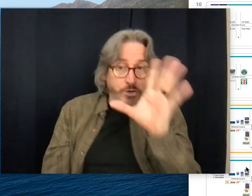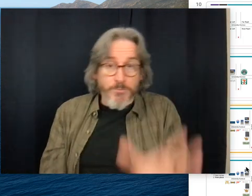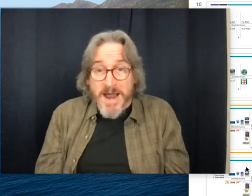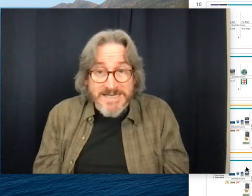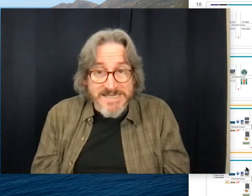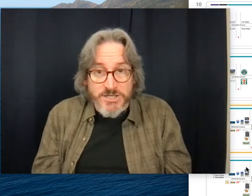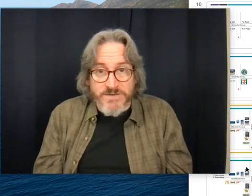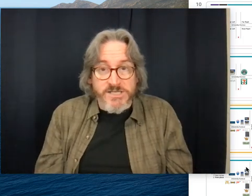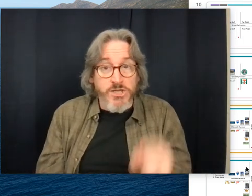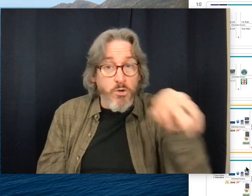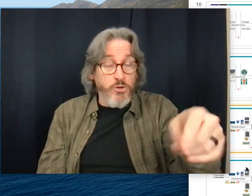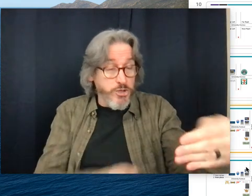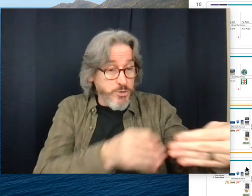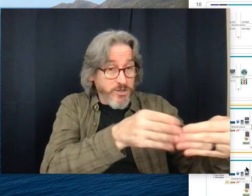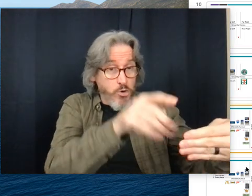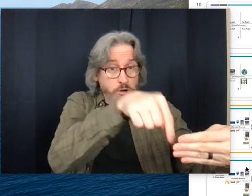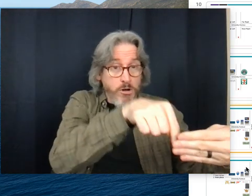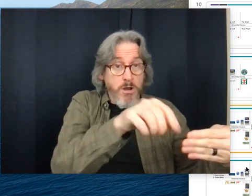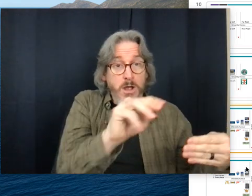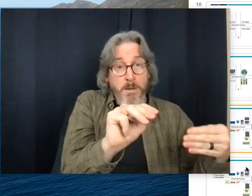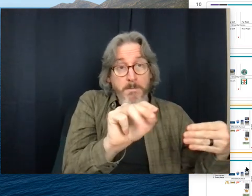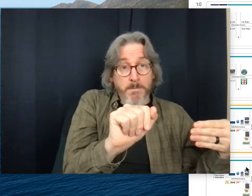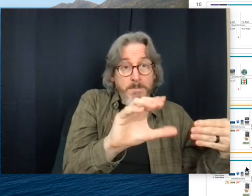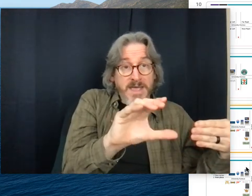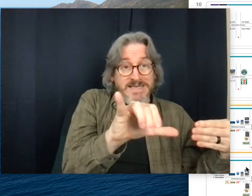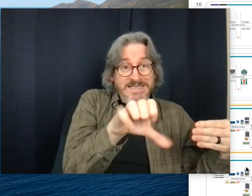So you can practice each of these. So you could do at the corner,